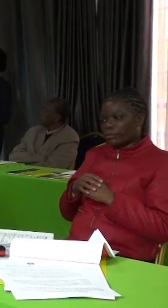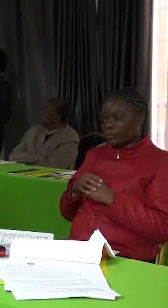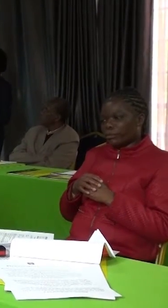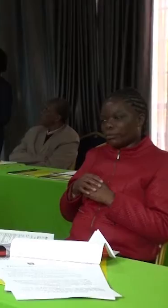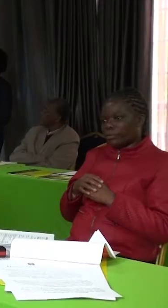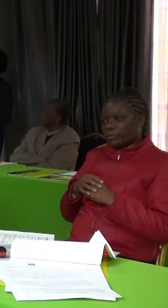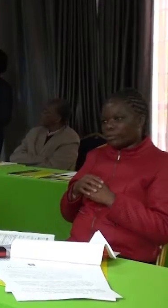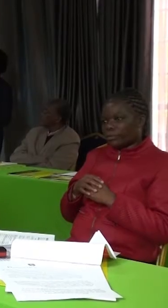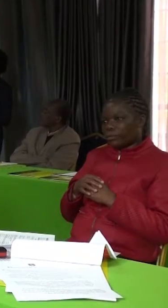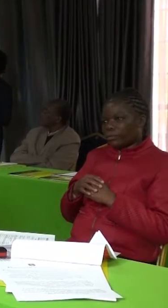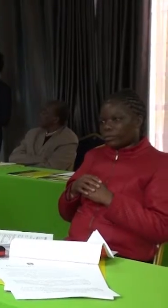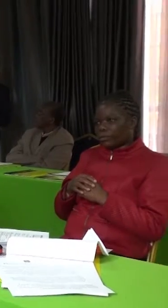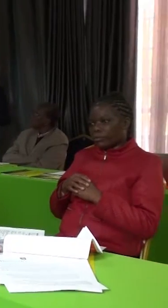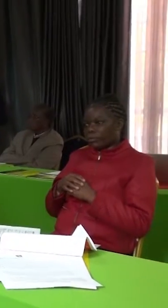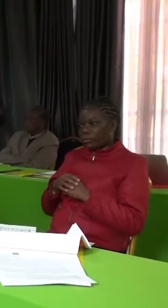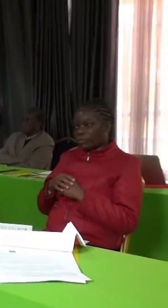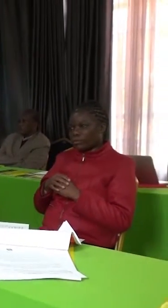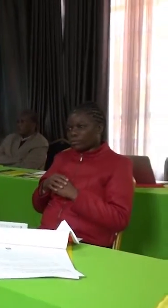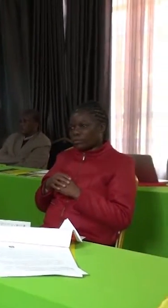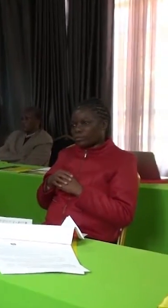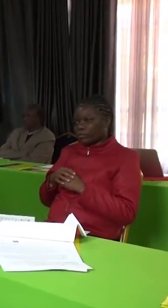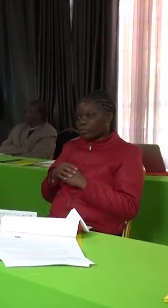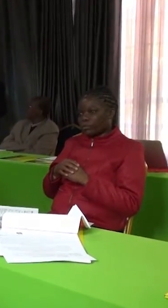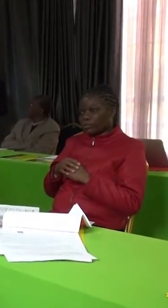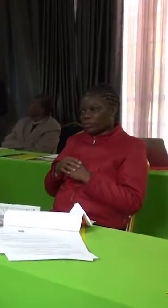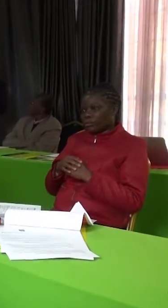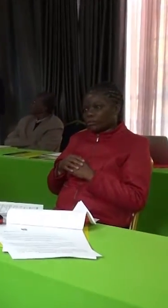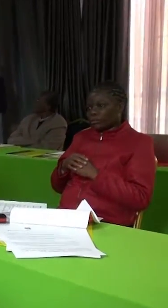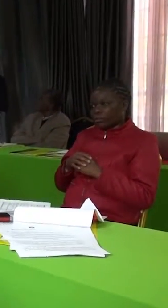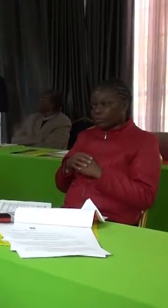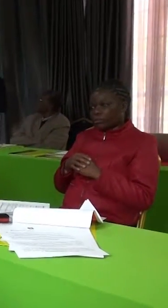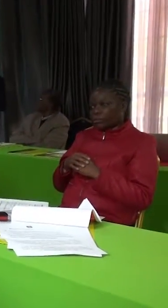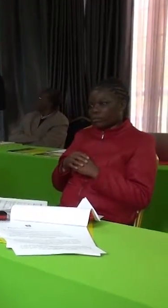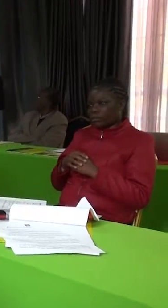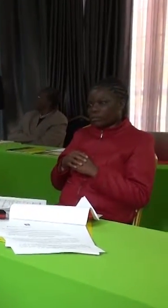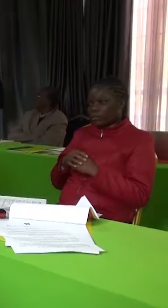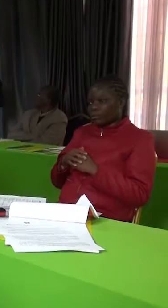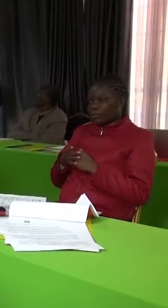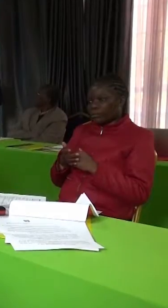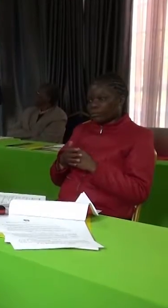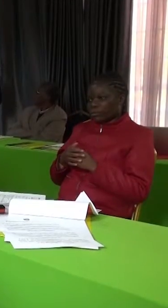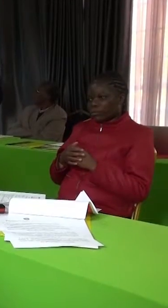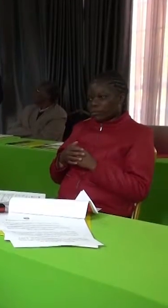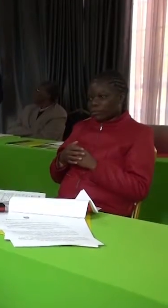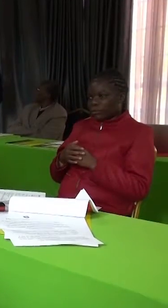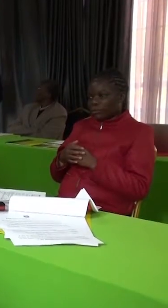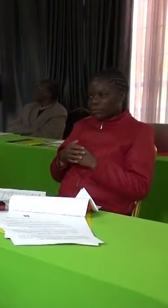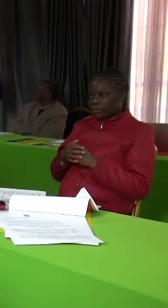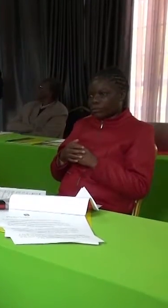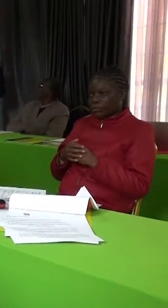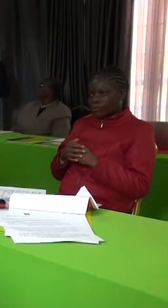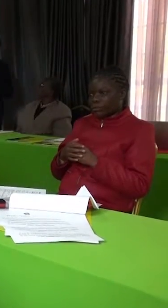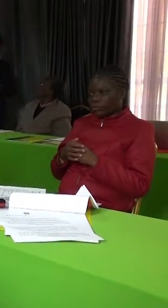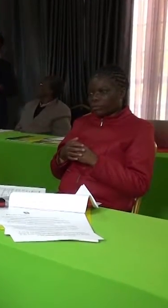Then this is now just the schools. But when we have them, the next slide, when we have them with